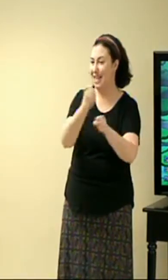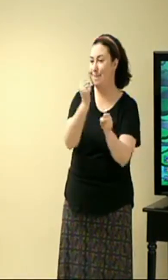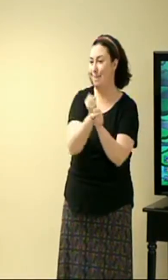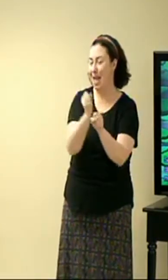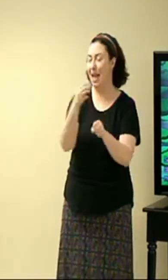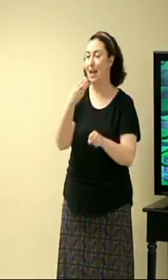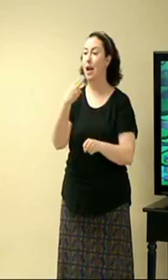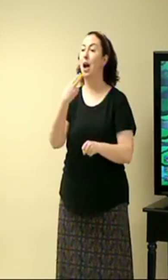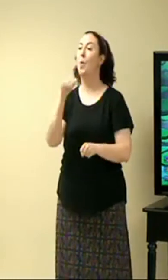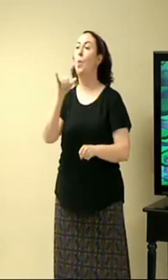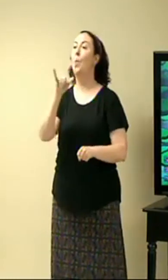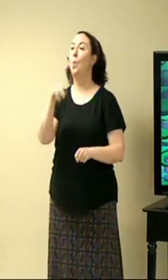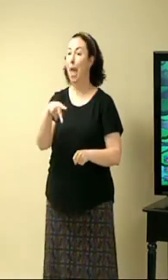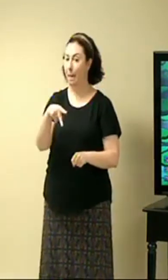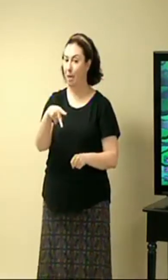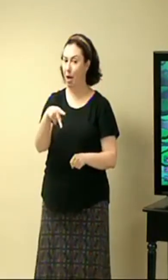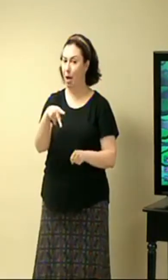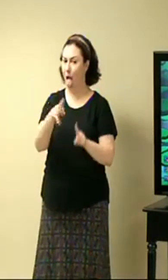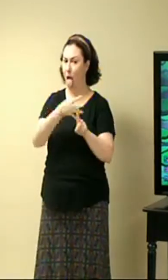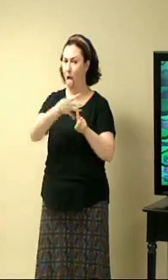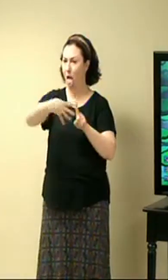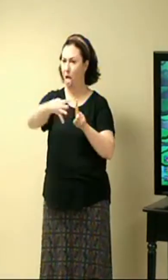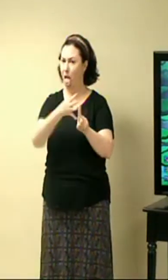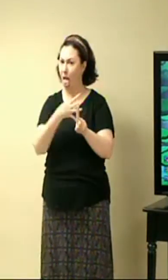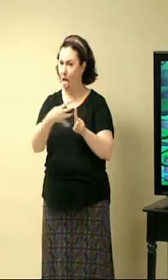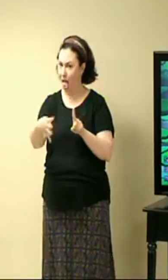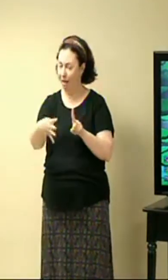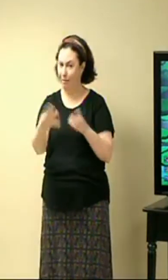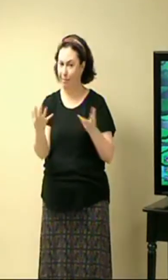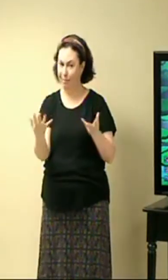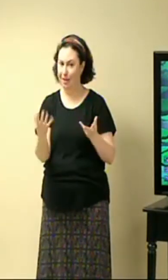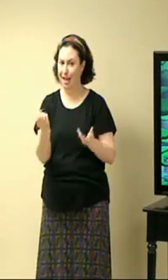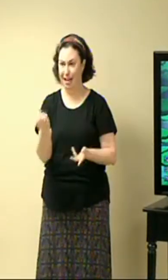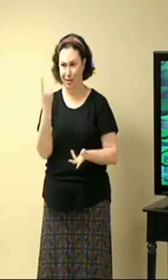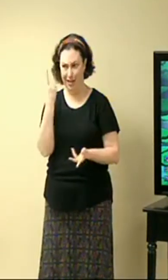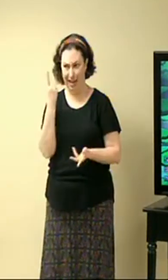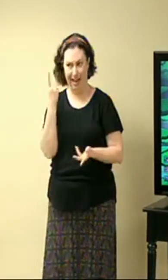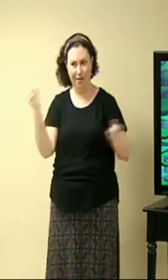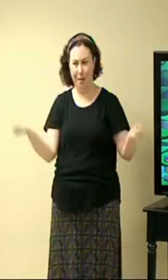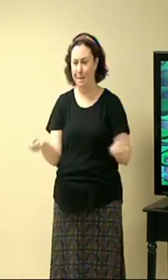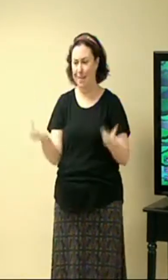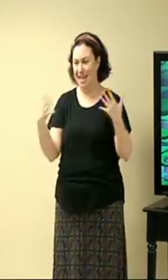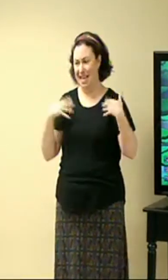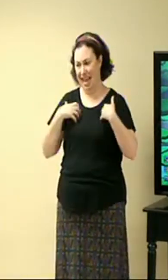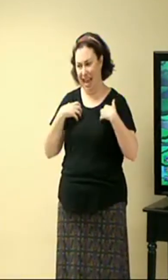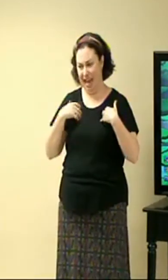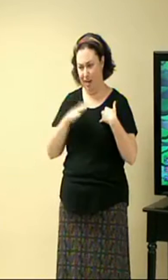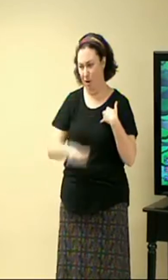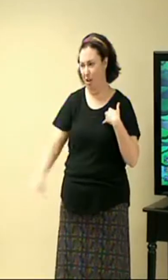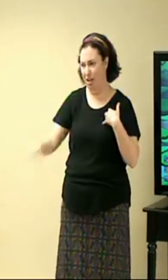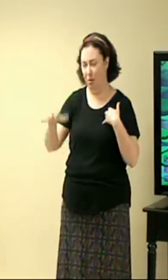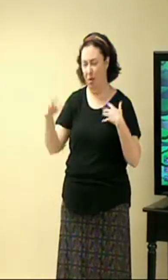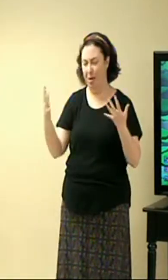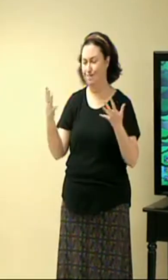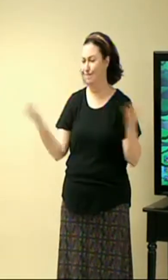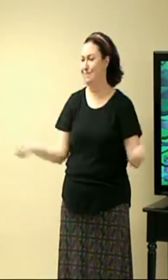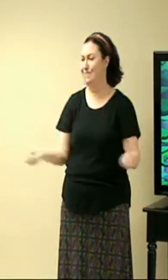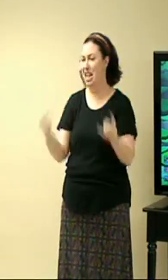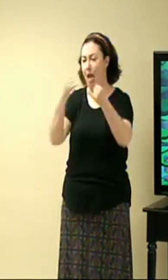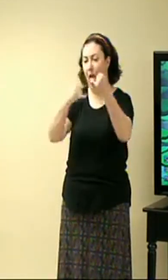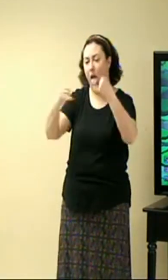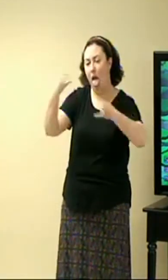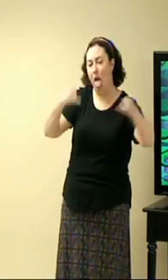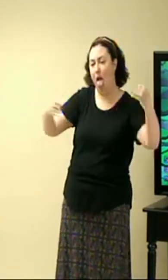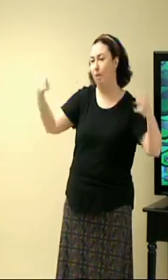weird. Hippie Jesus made a whip out of cords. And what you need to understand is there's so many animals, there'd be cords around to hold the animals in place. So